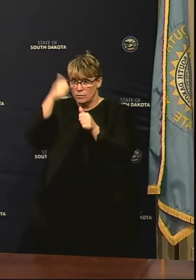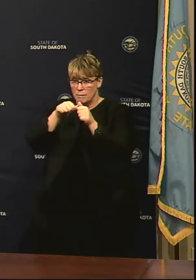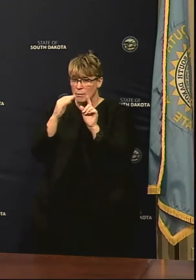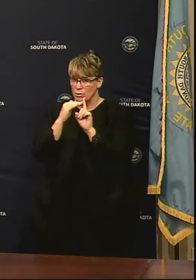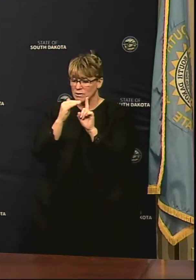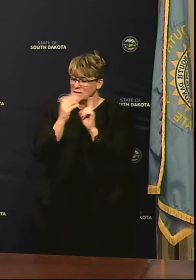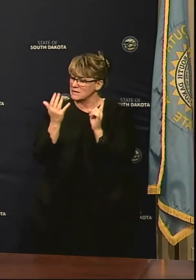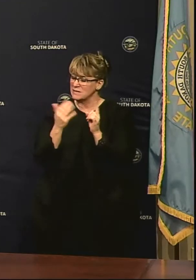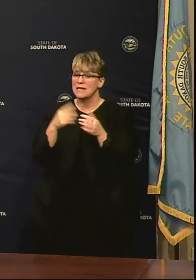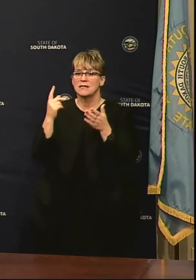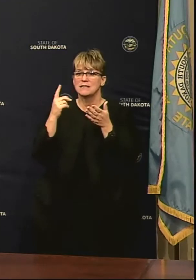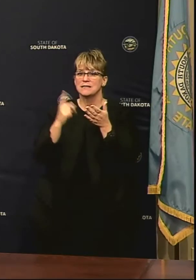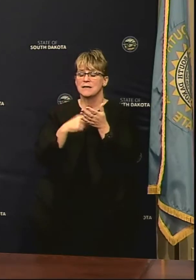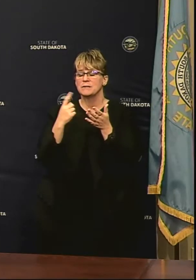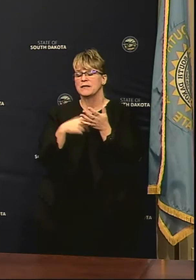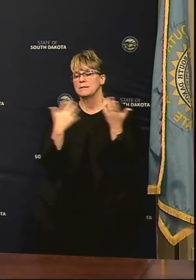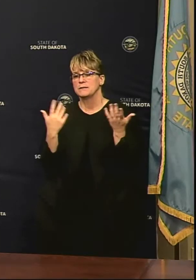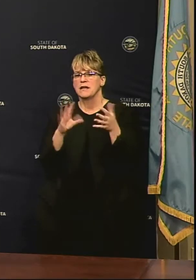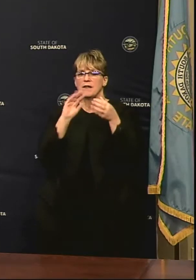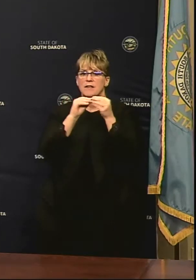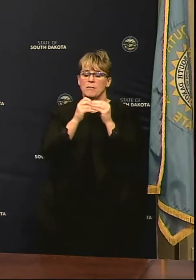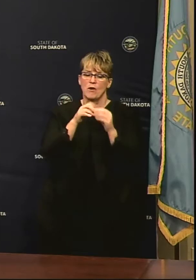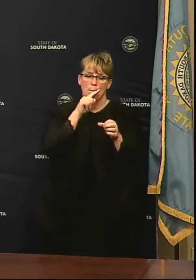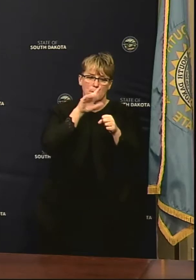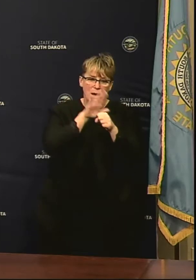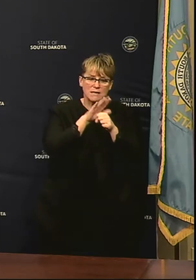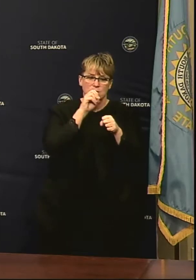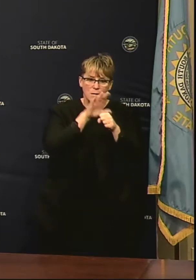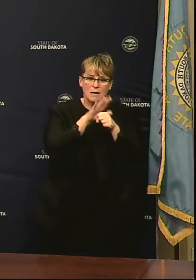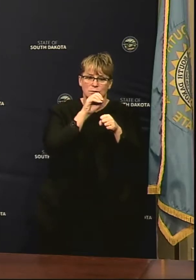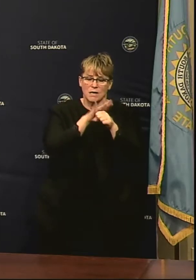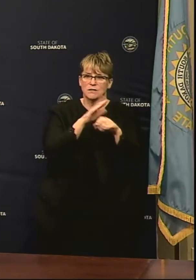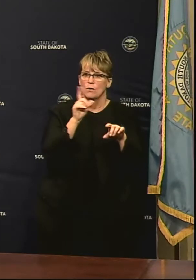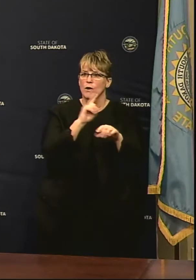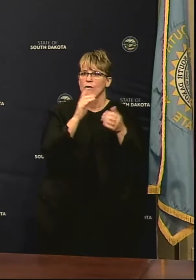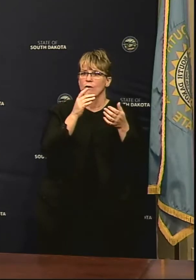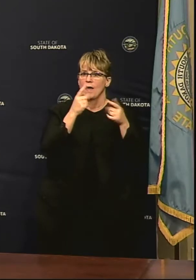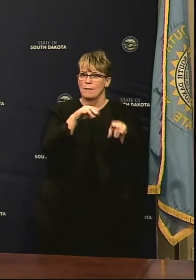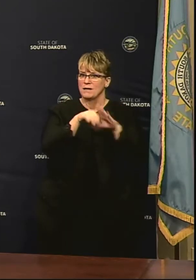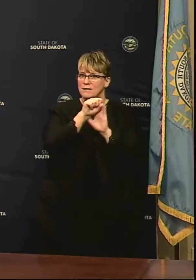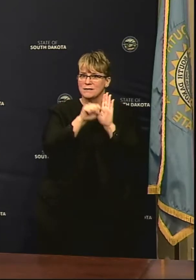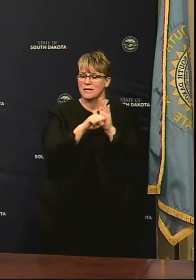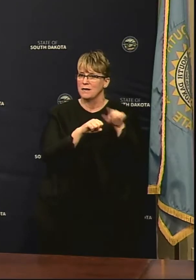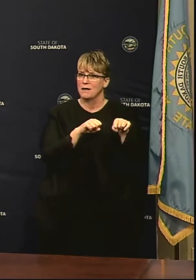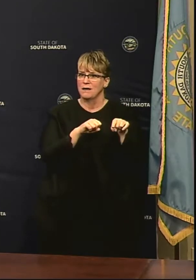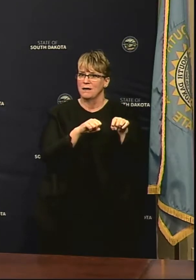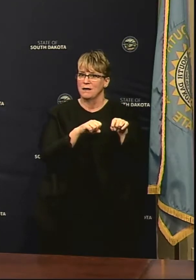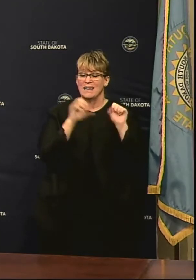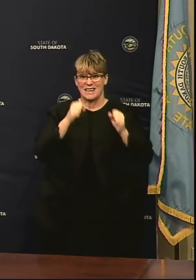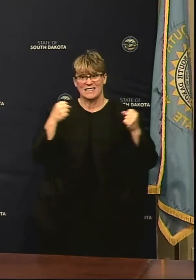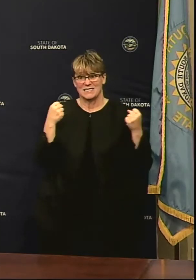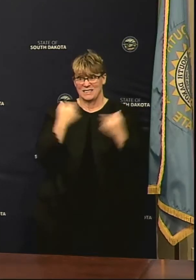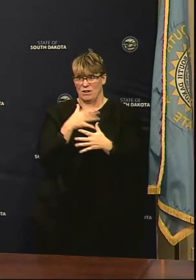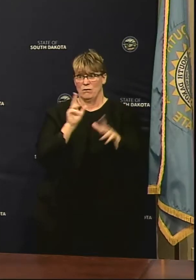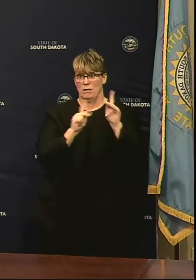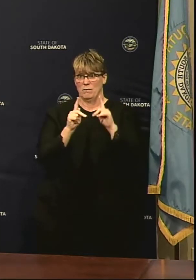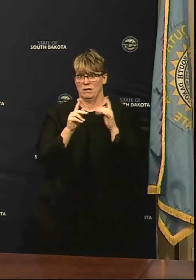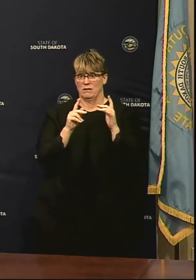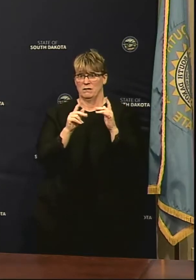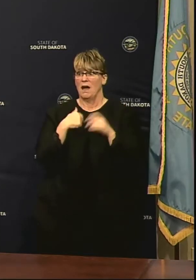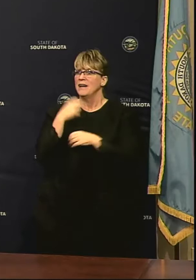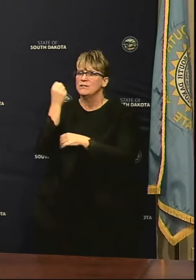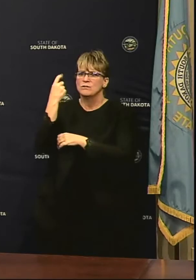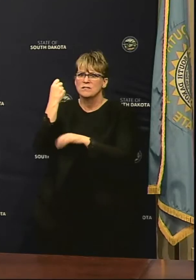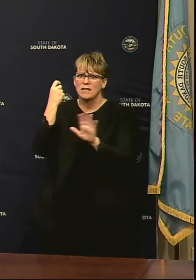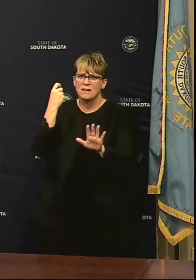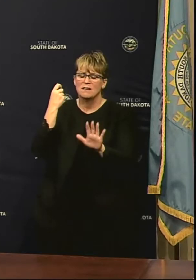of, because sometimes when we look at the number of positive cases and where they're happening in our state, it can kind of scare people. And I understand